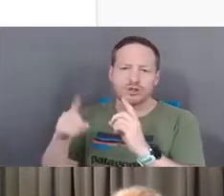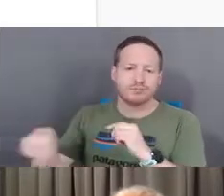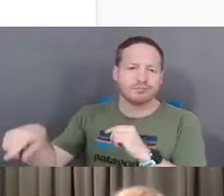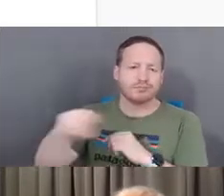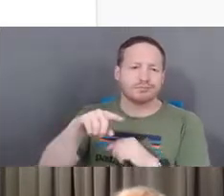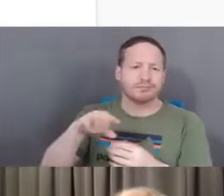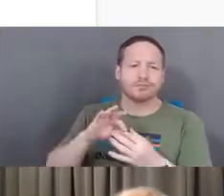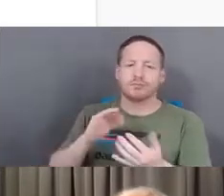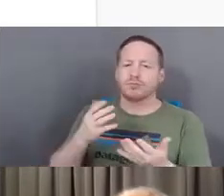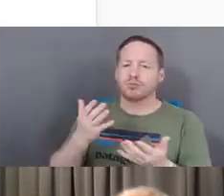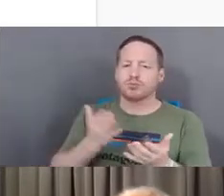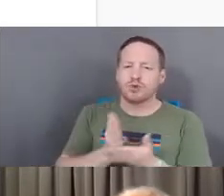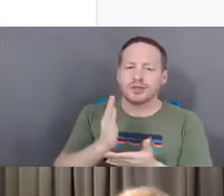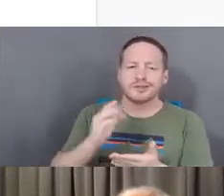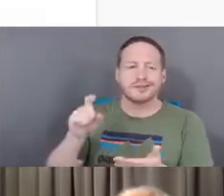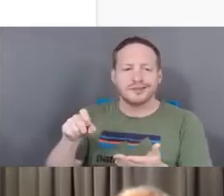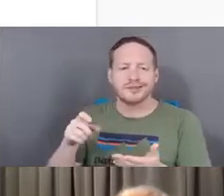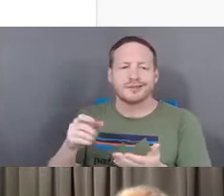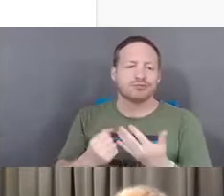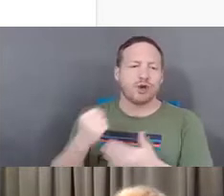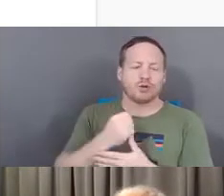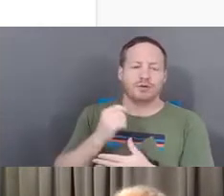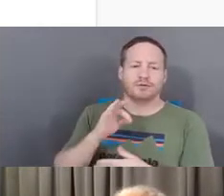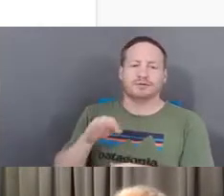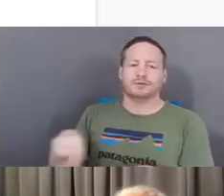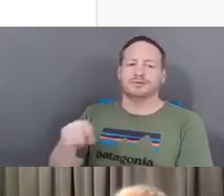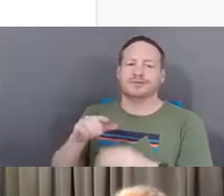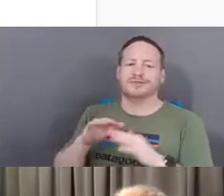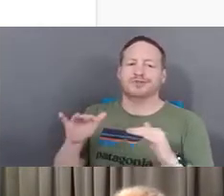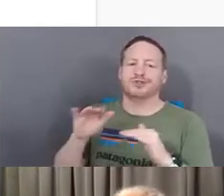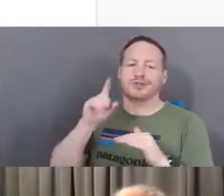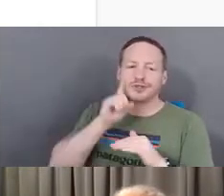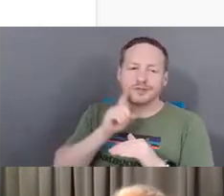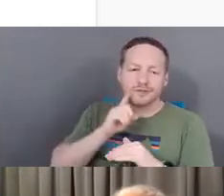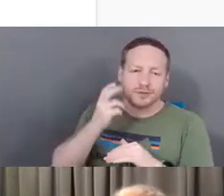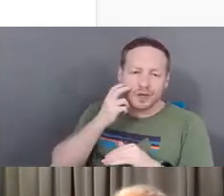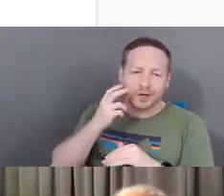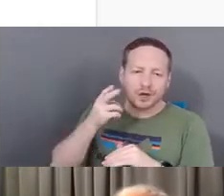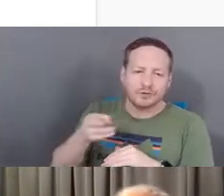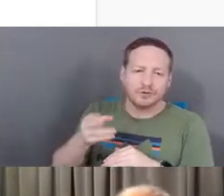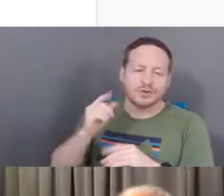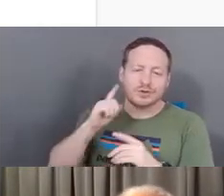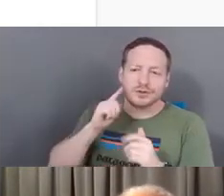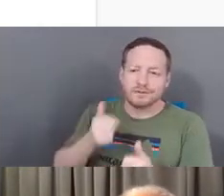the rights, needs, and priorities of the diverse deaf, deafblind, hard of hearing, and late